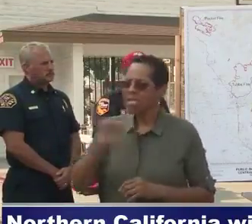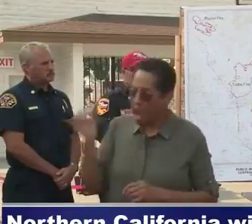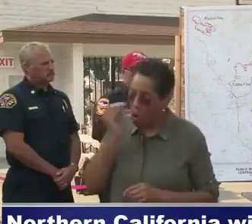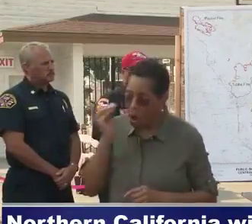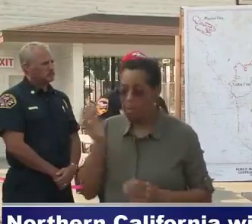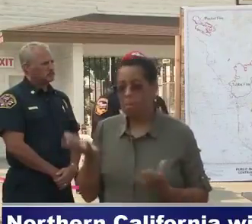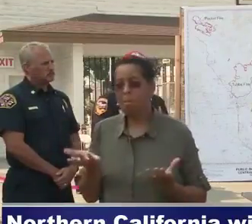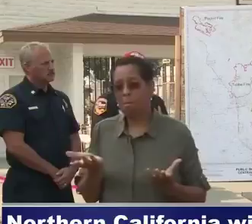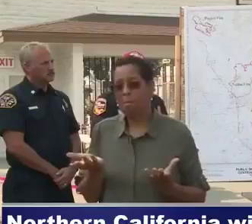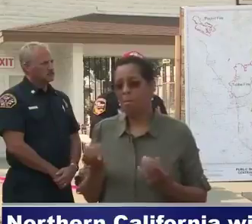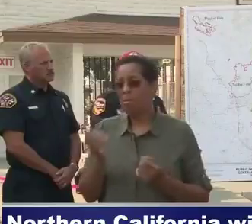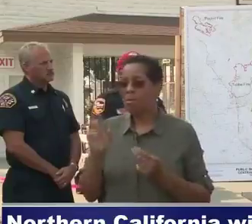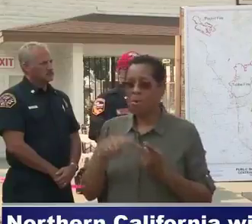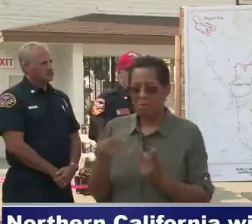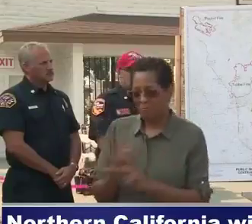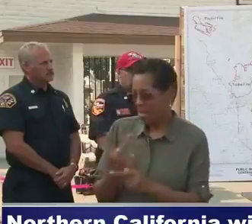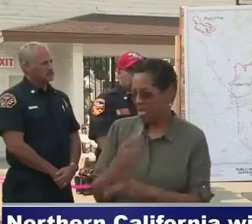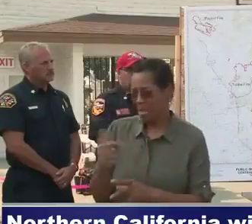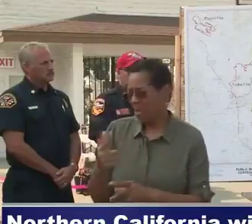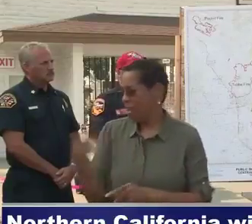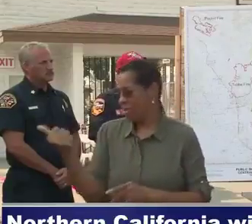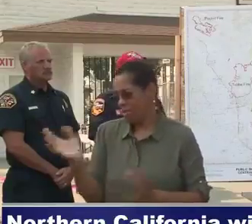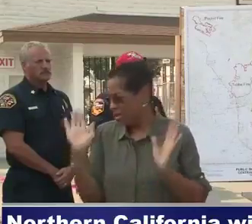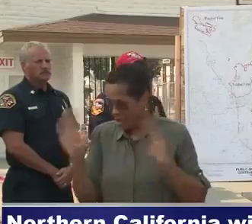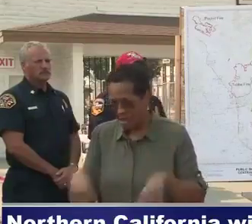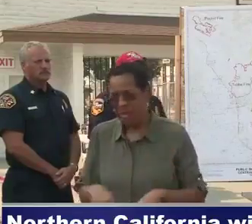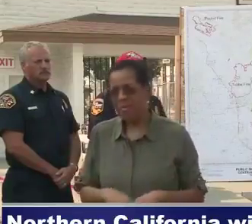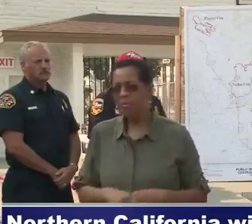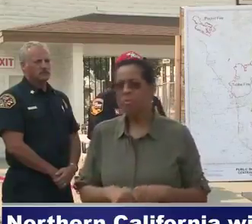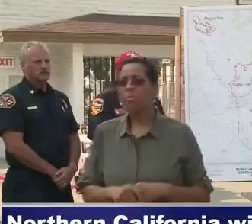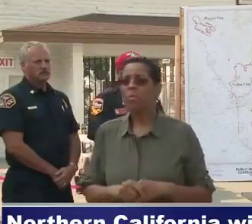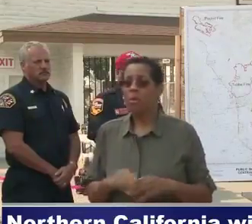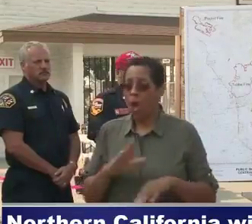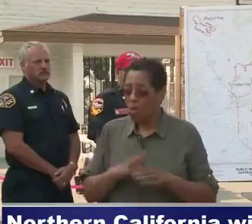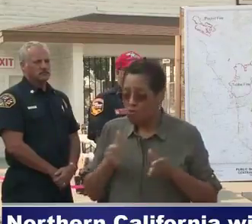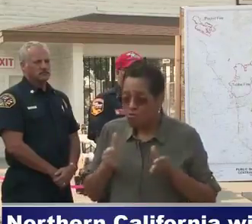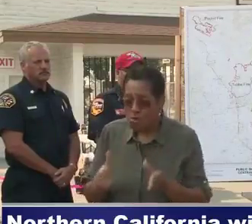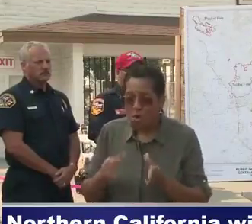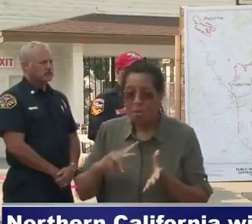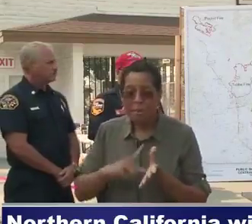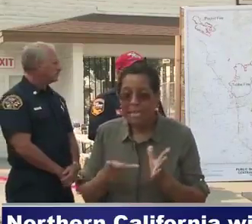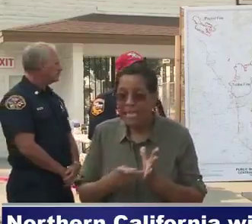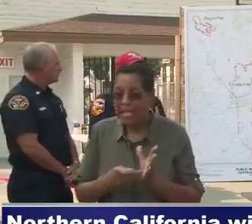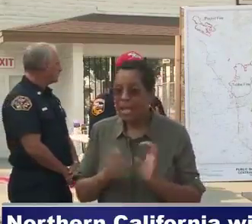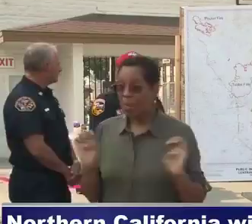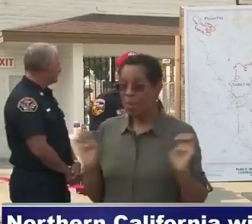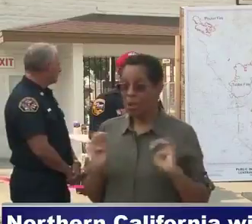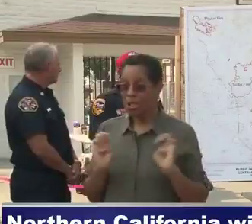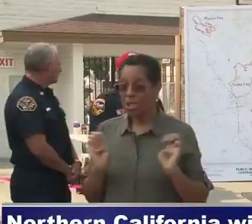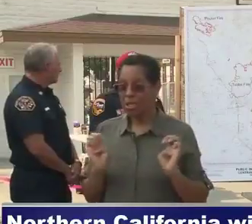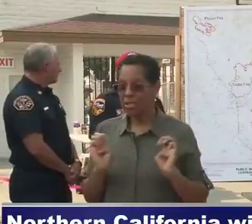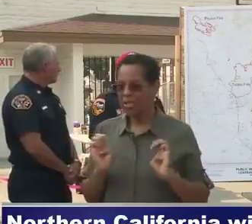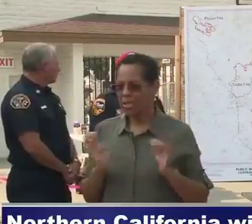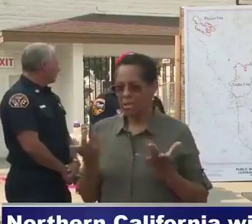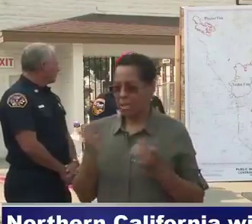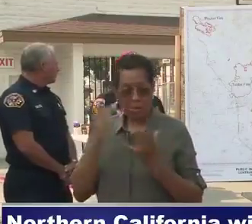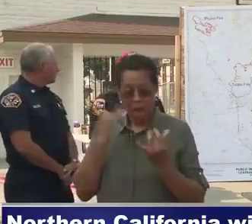be. When you crowd the roadways, you're hindering emergency vehicle access